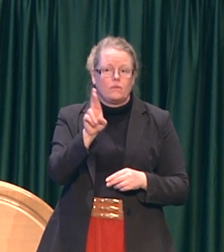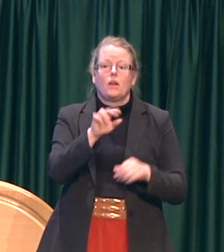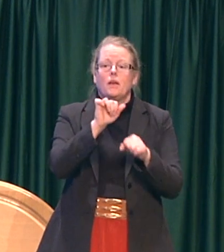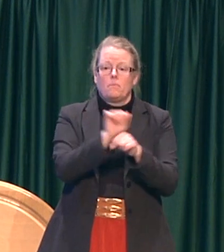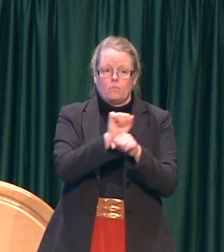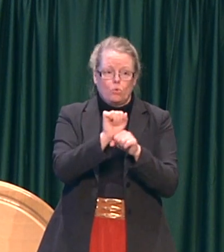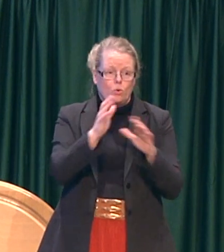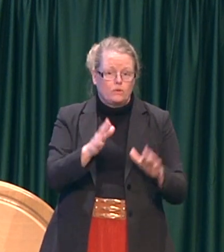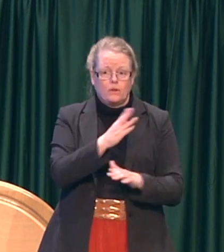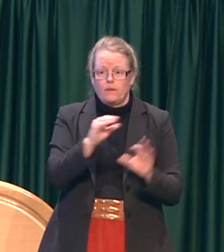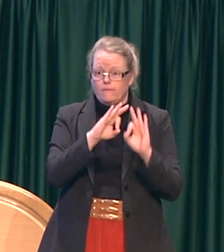EFR,